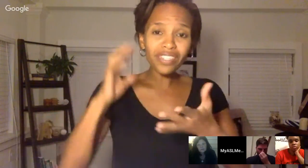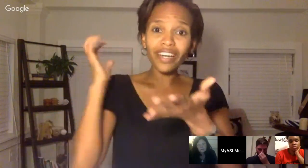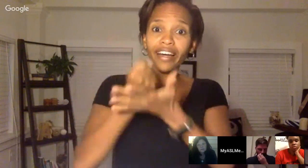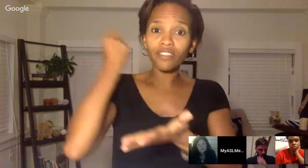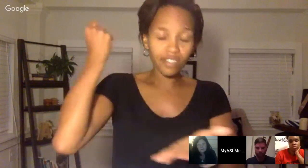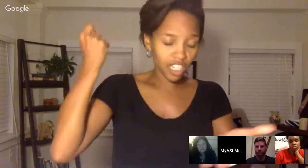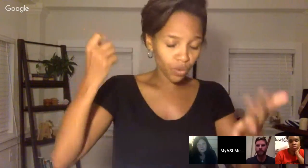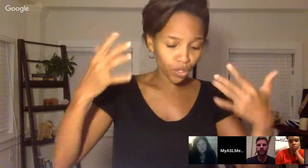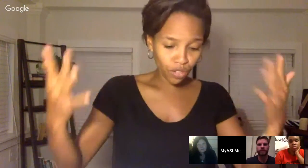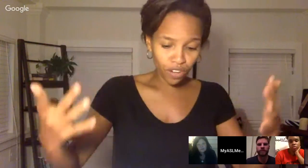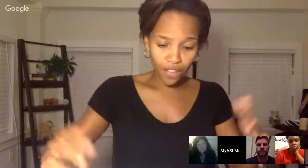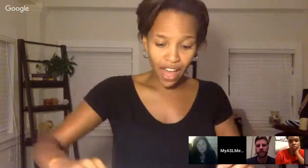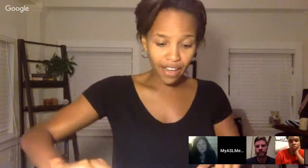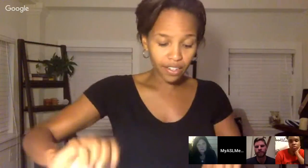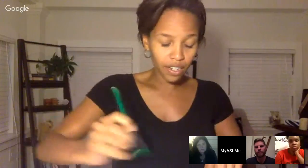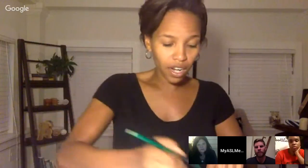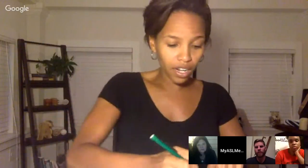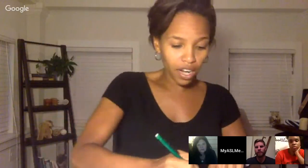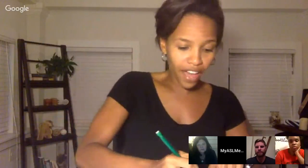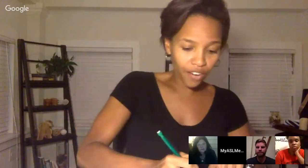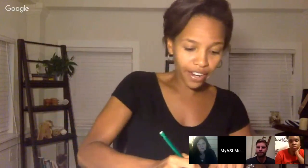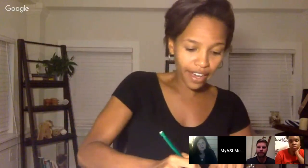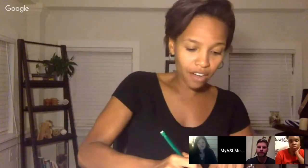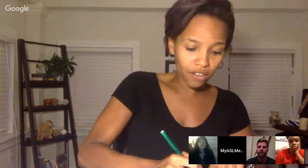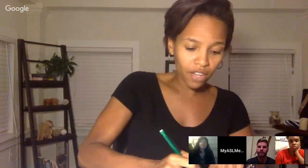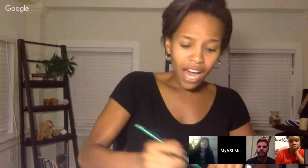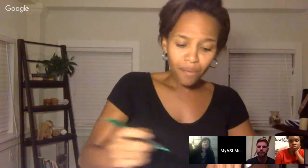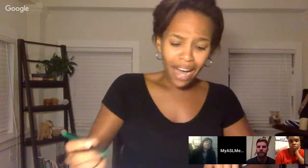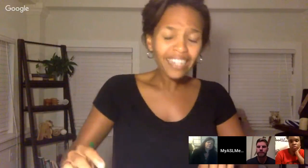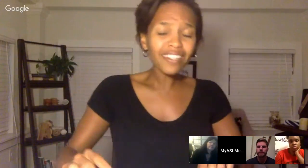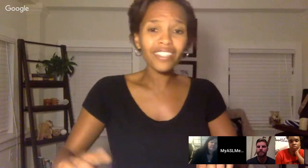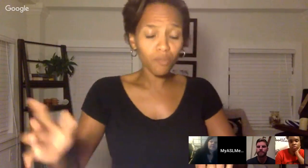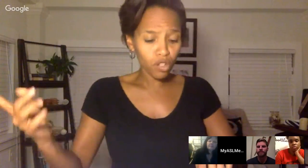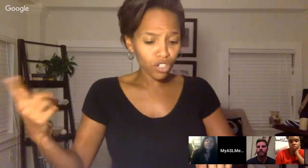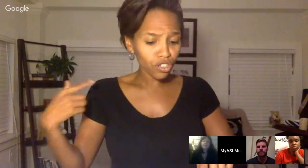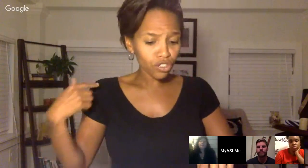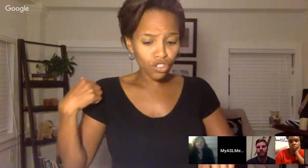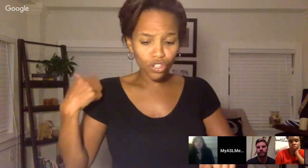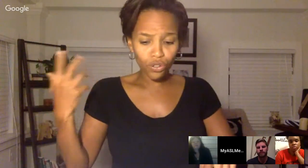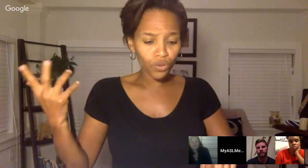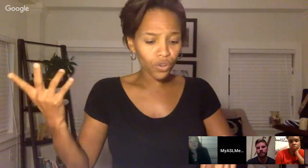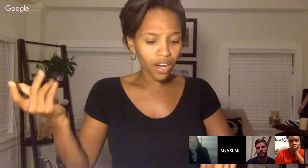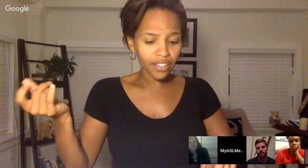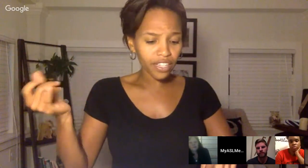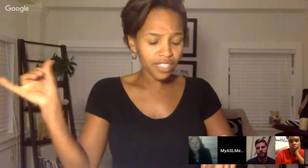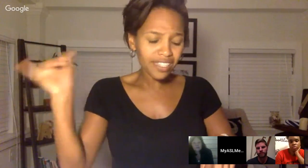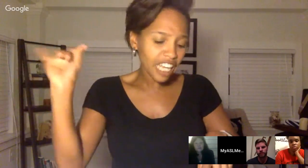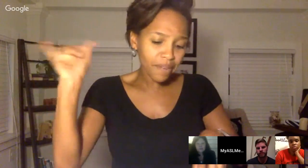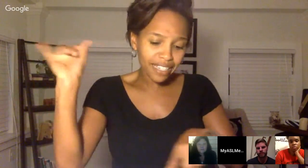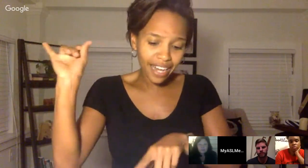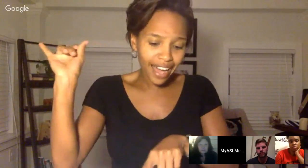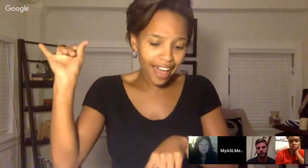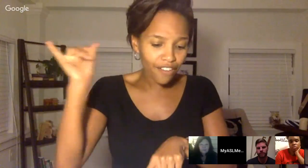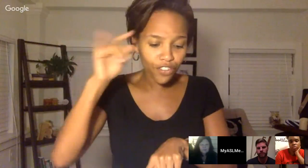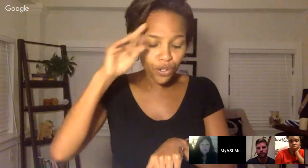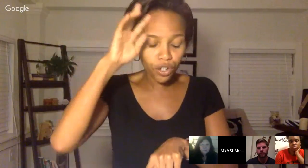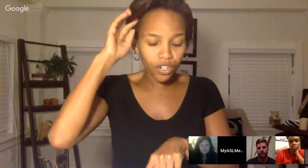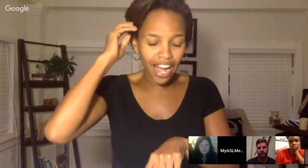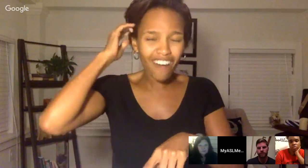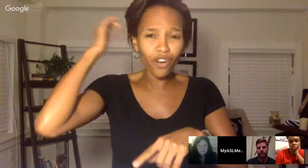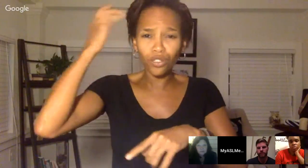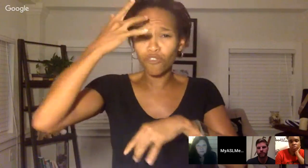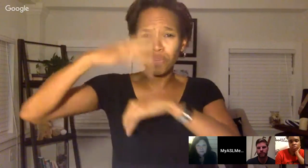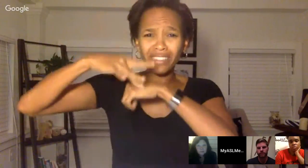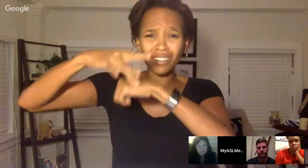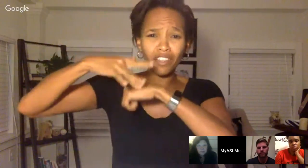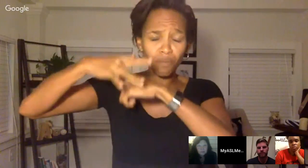I'll do this sign since we're sort of on that right now. Mine is similar to, it's the same idea. I